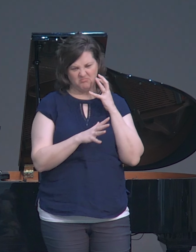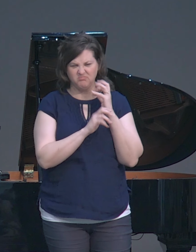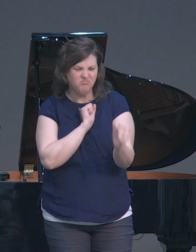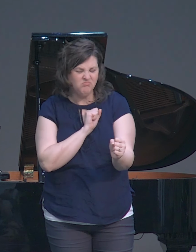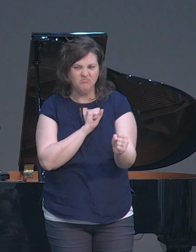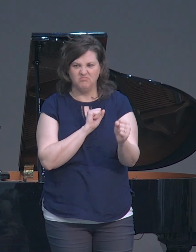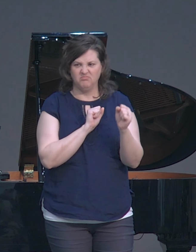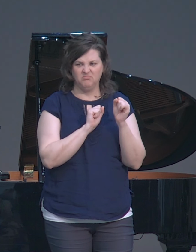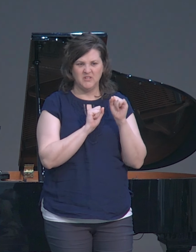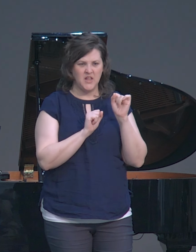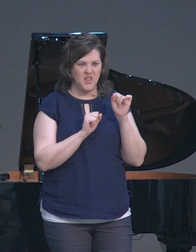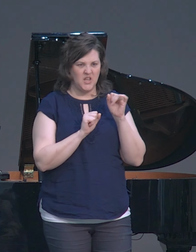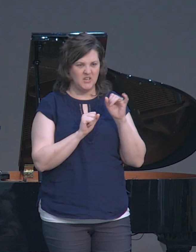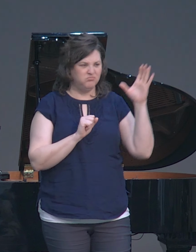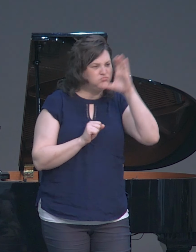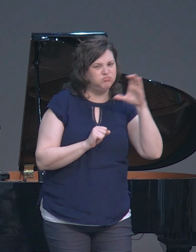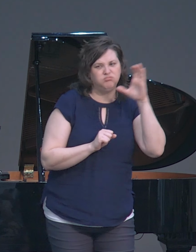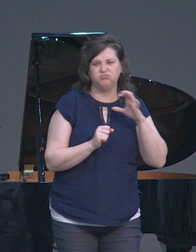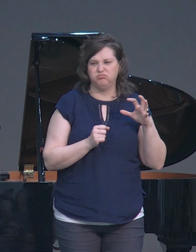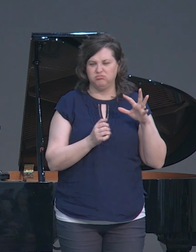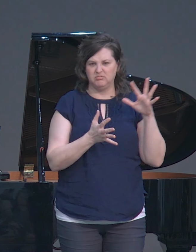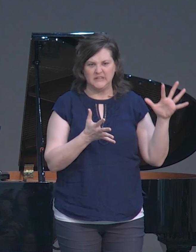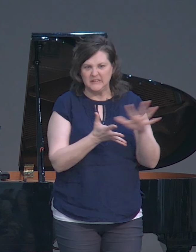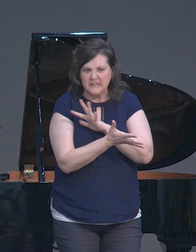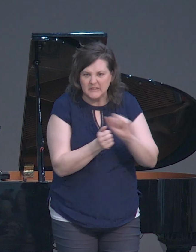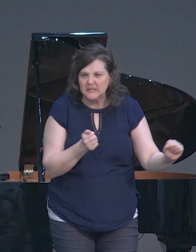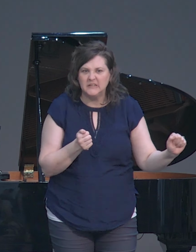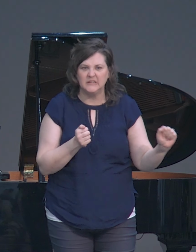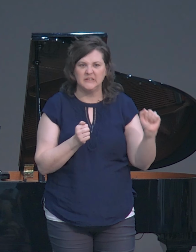animals. Jesus says, don't give them what's holy.